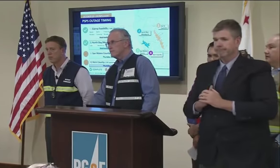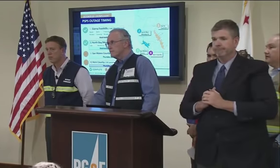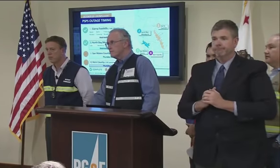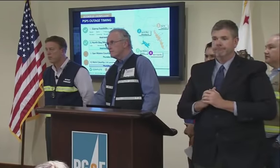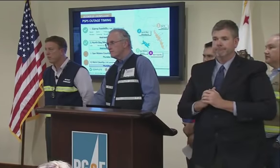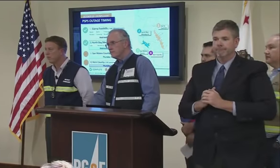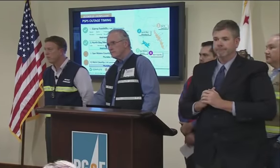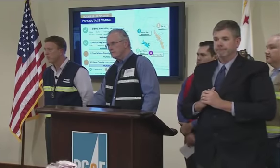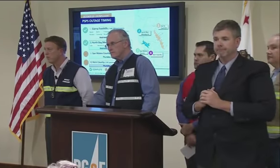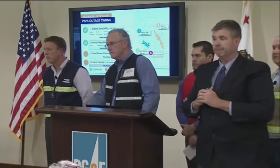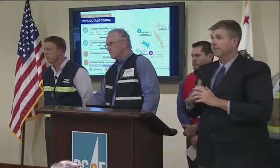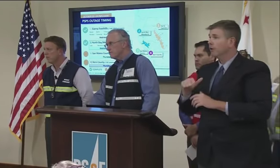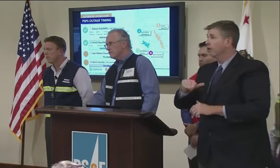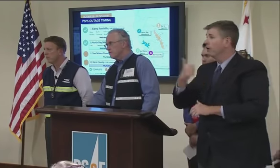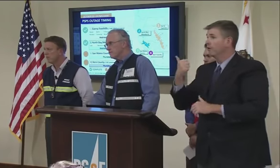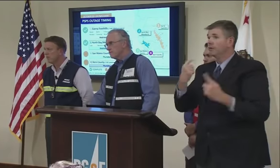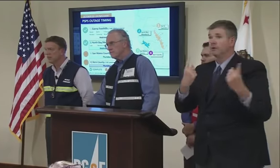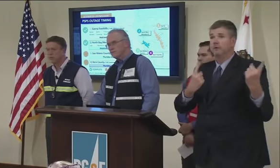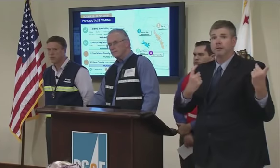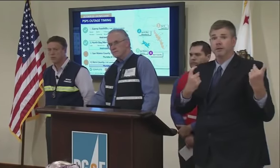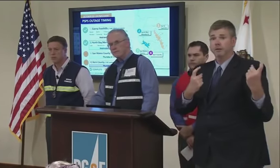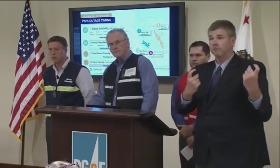Anybody else?